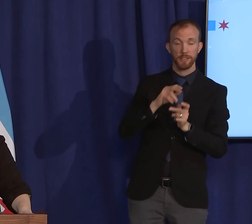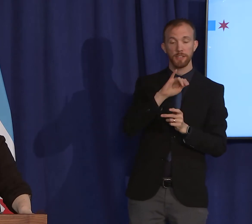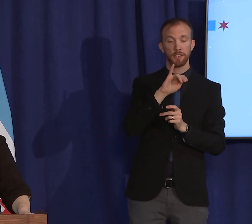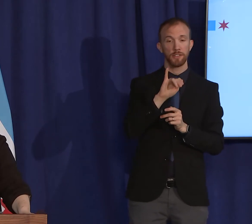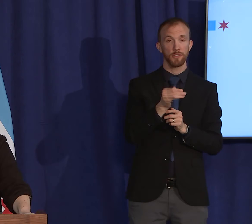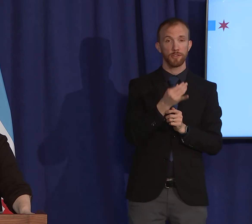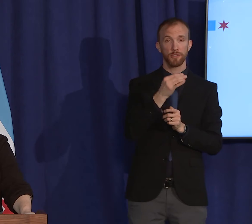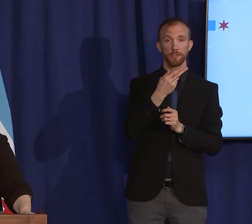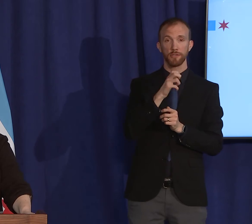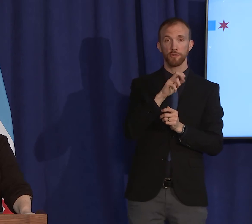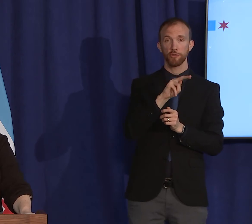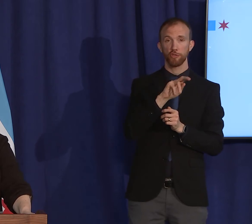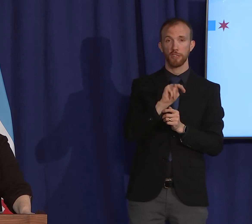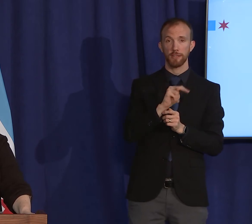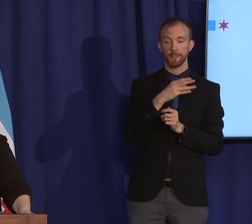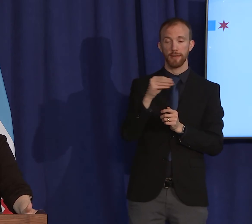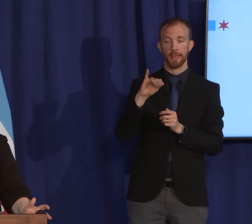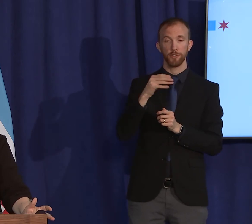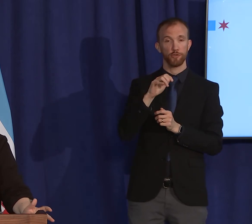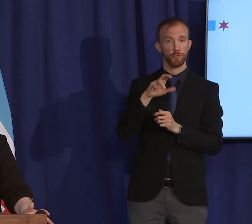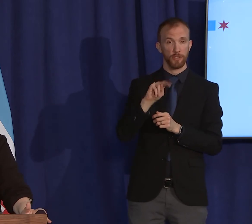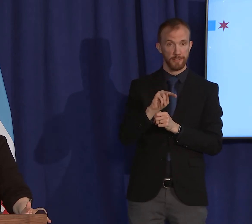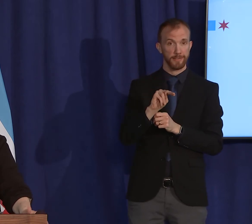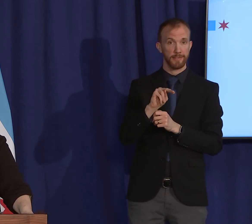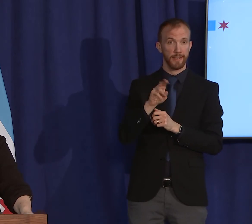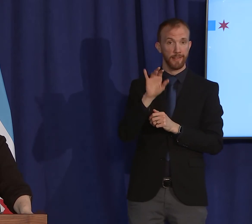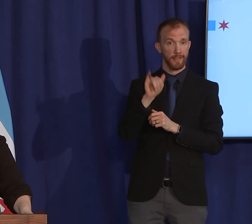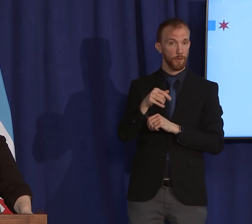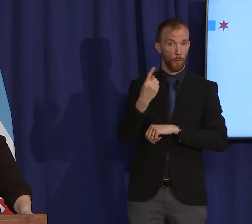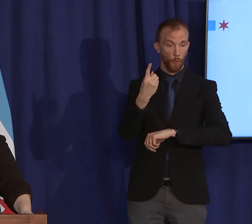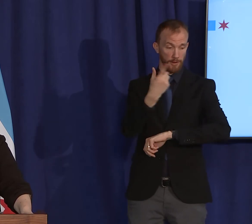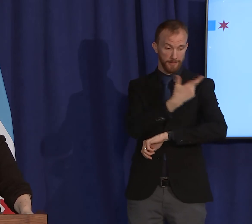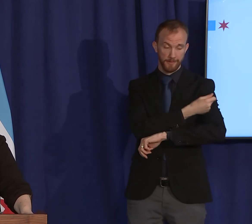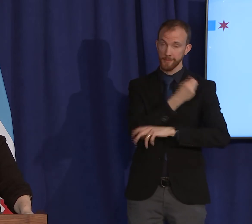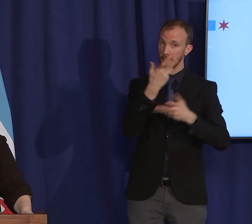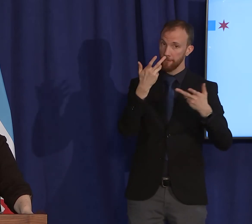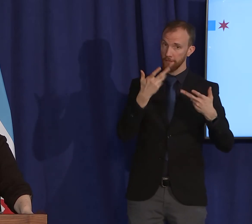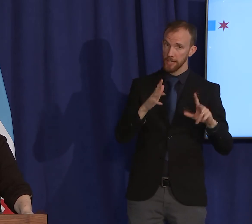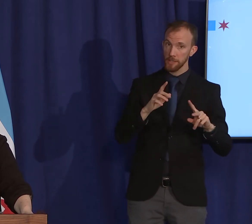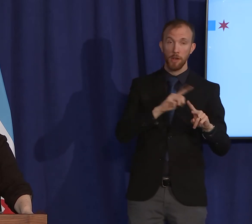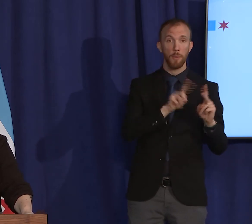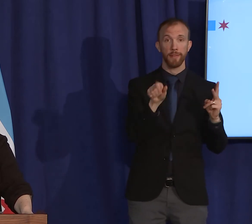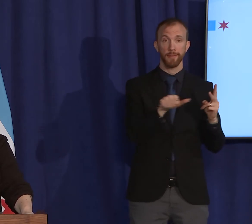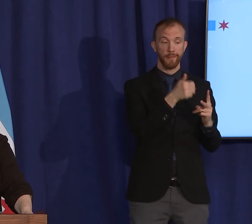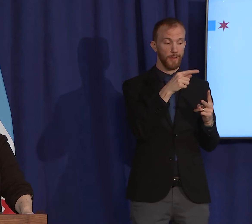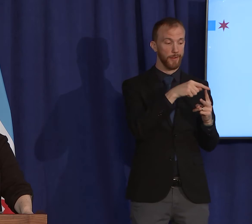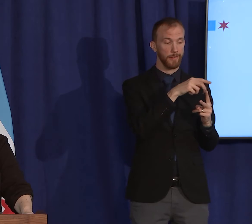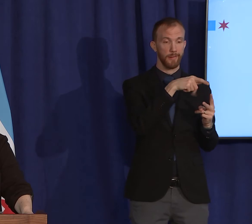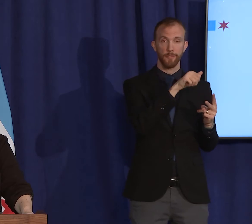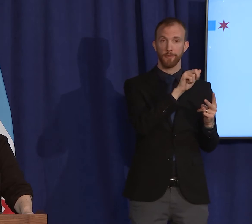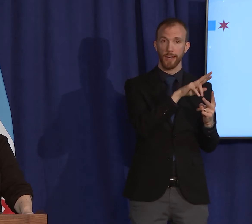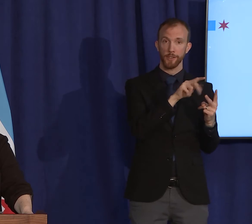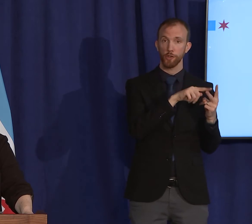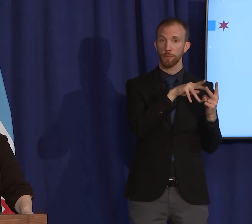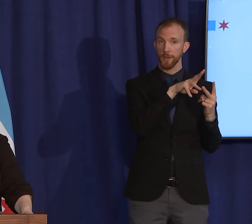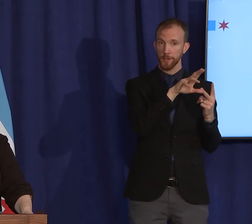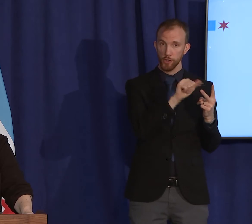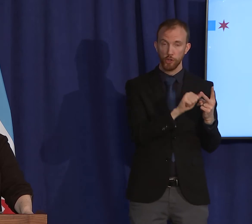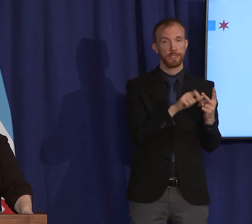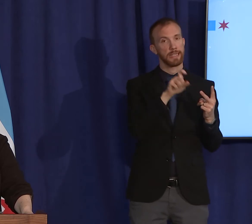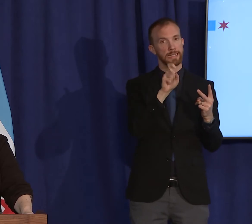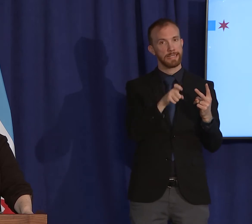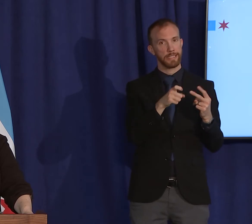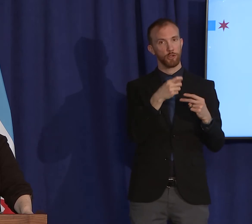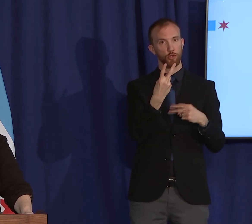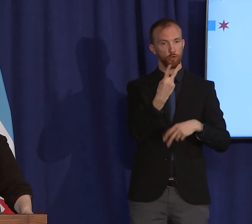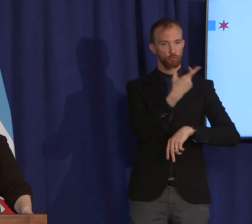but otherwise you need to get both of those doses, and you're only going to be considered protected 2 weeks after both doses of